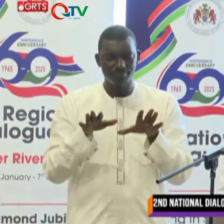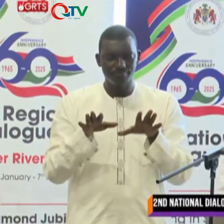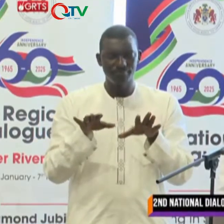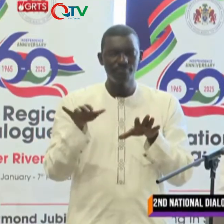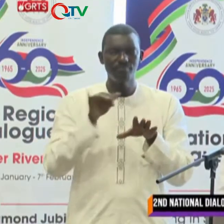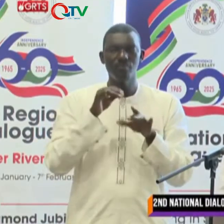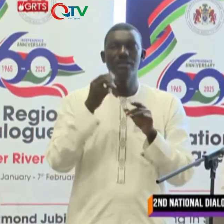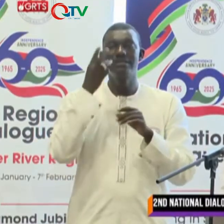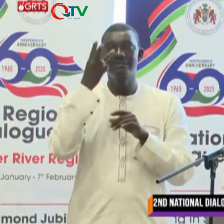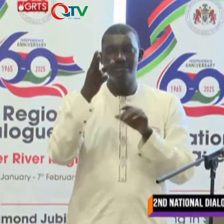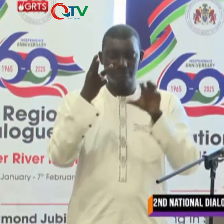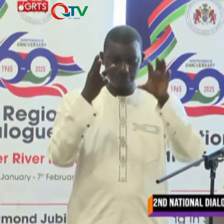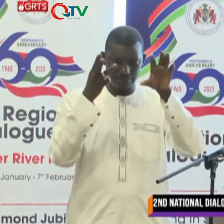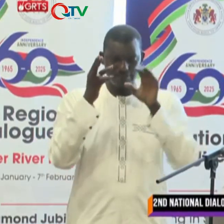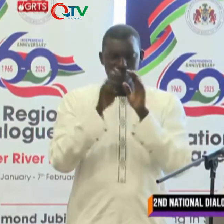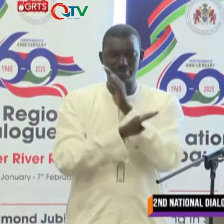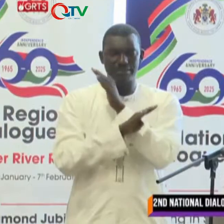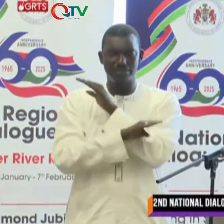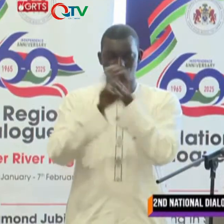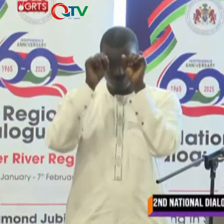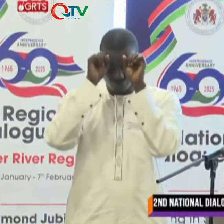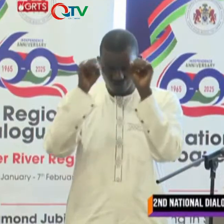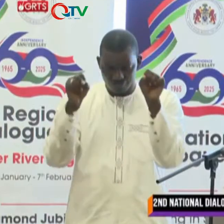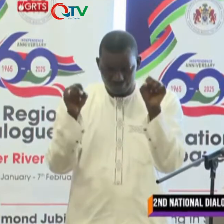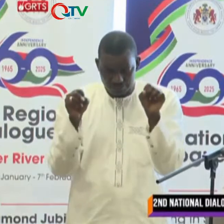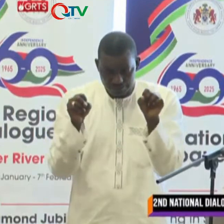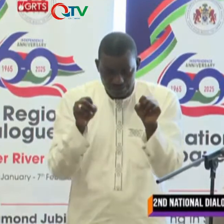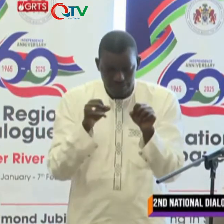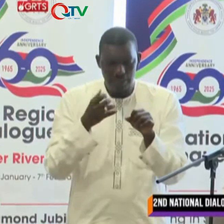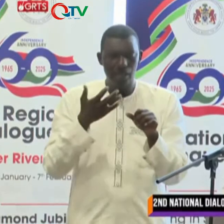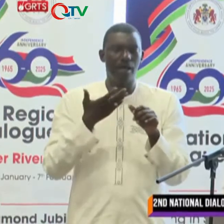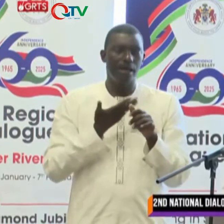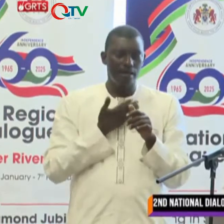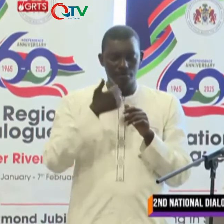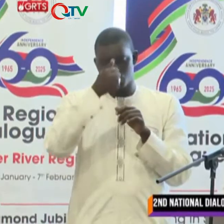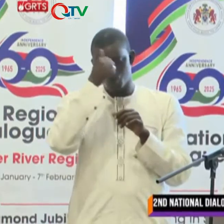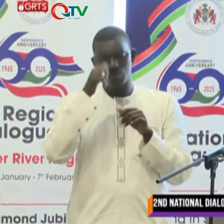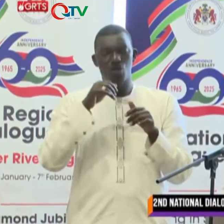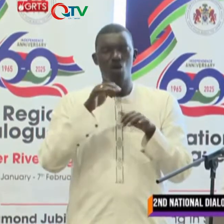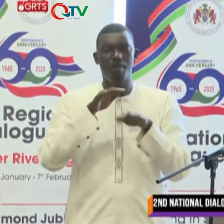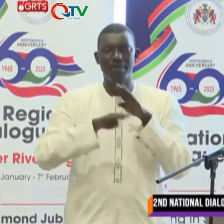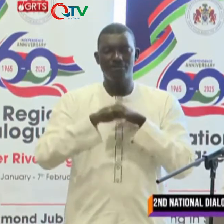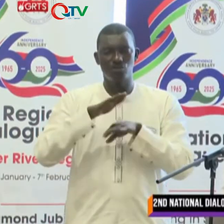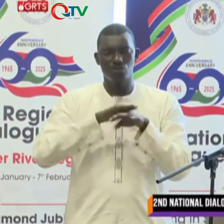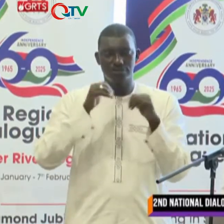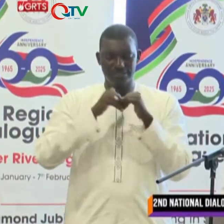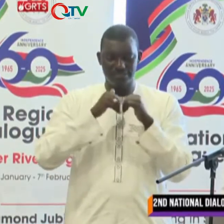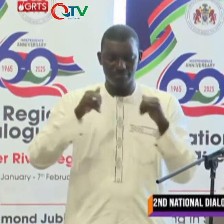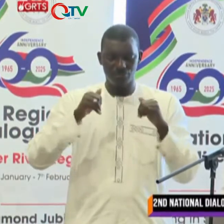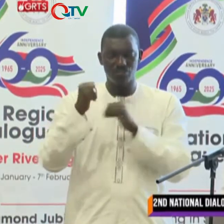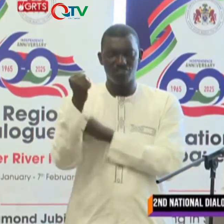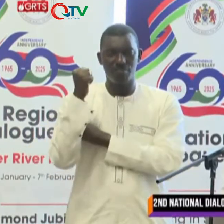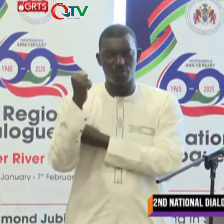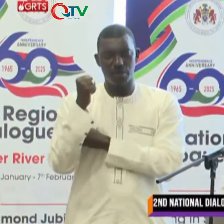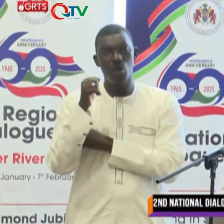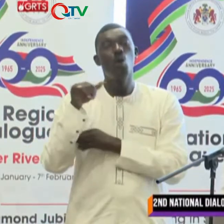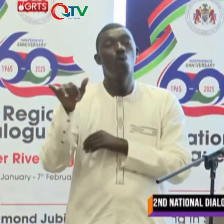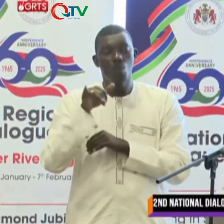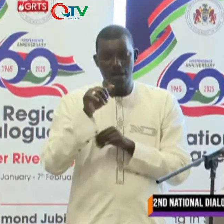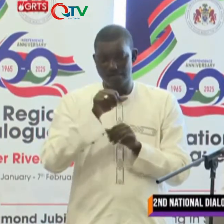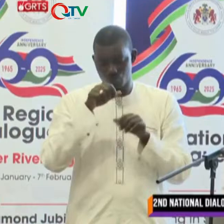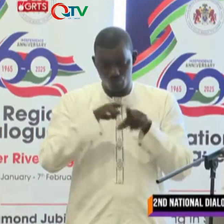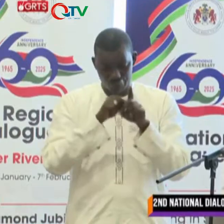the three arms of government are operating on the basis of separation of powers with the necessary checks and